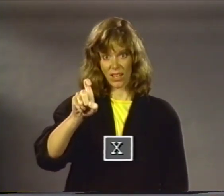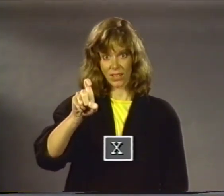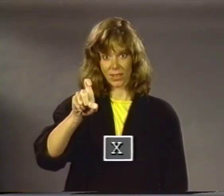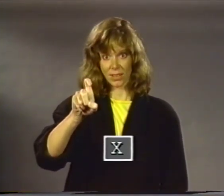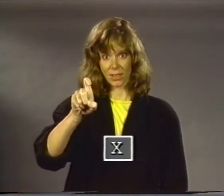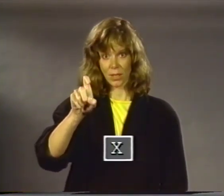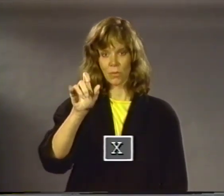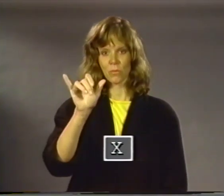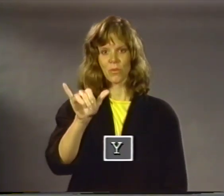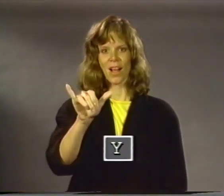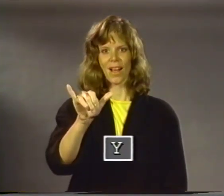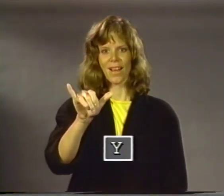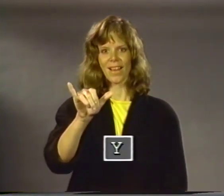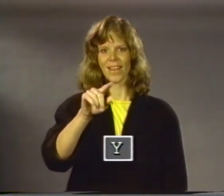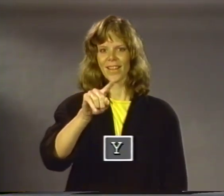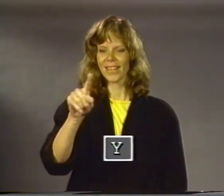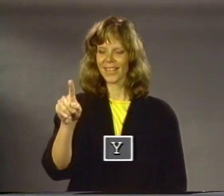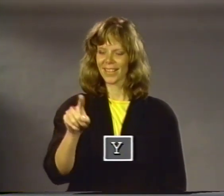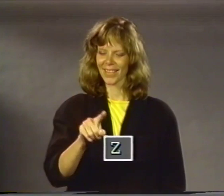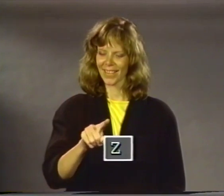X, Y, Z.